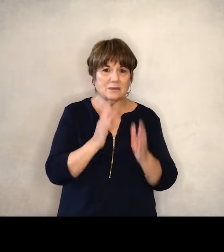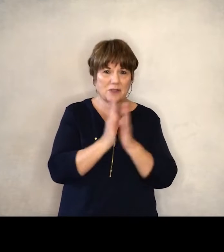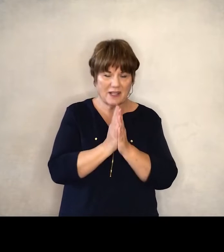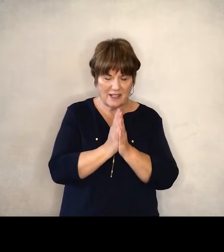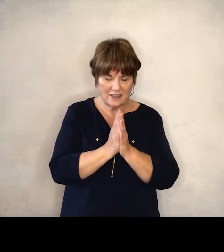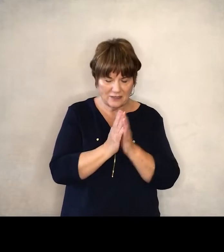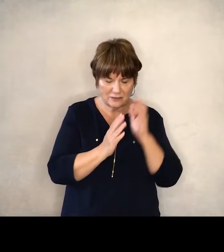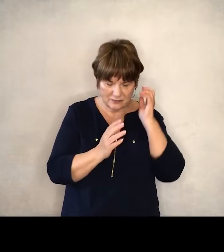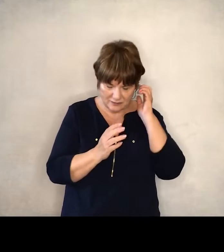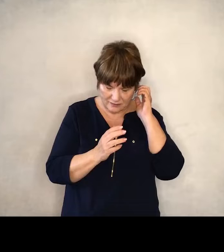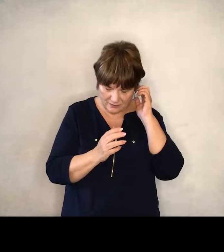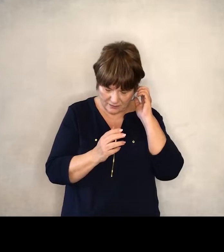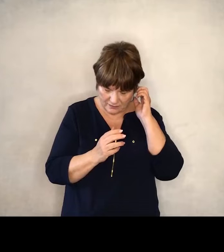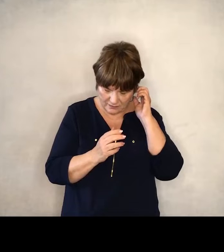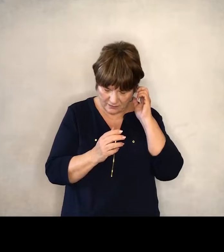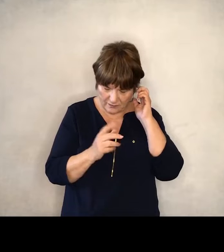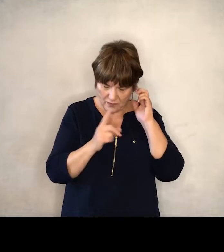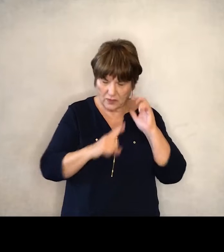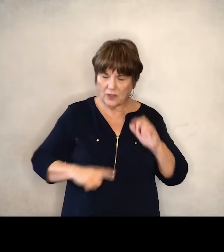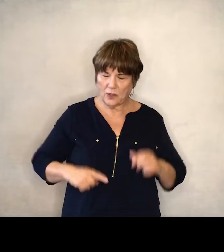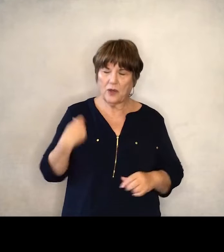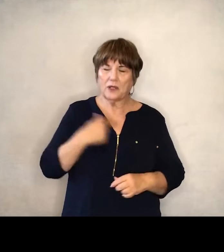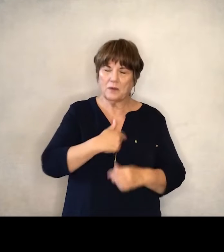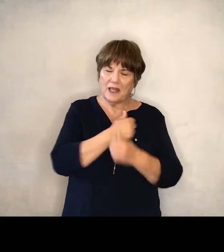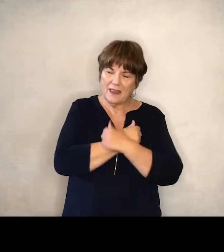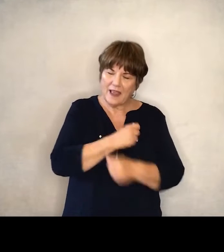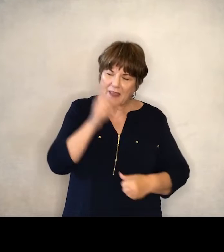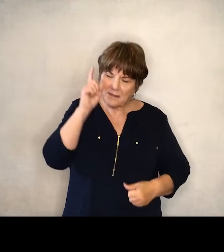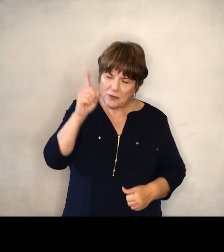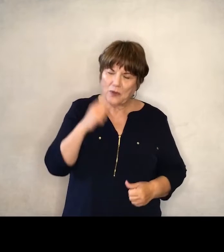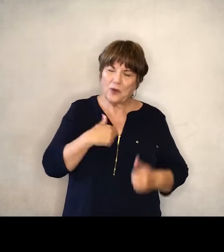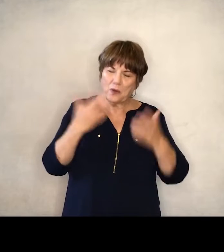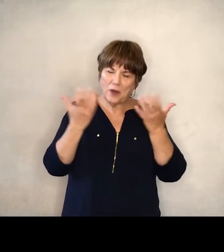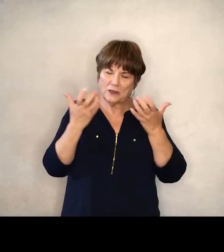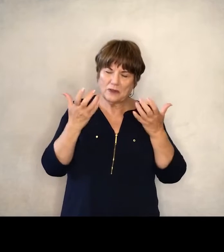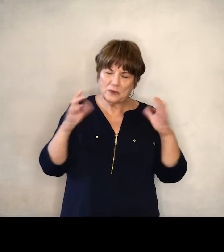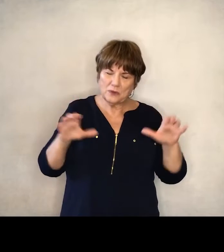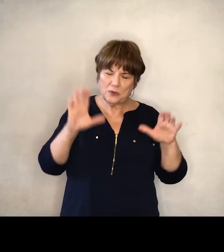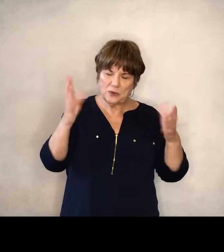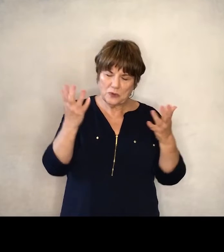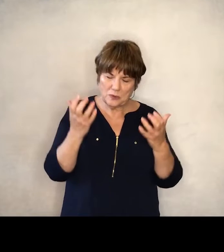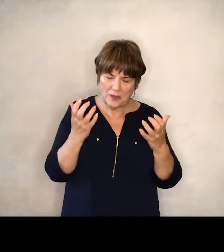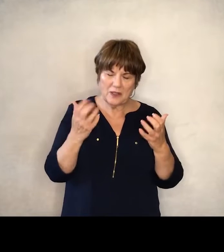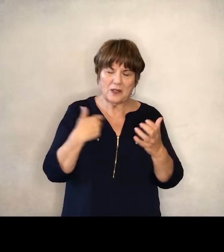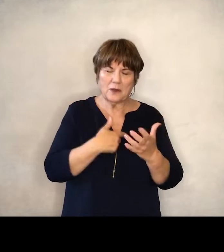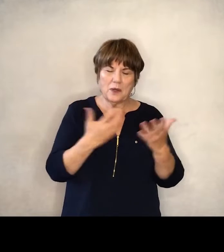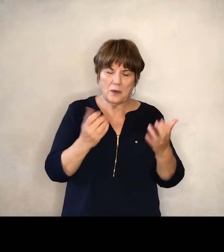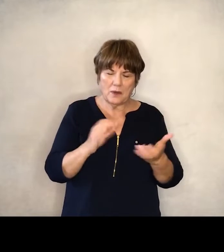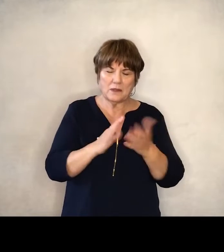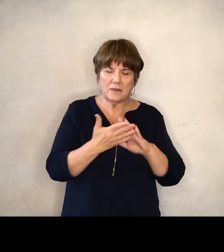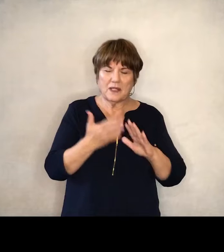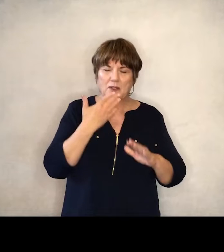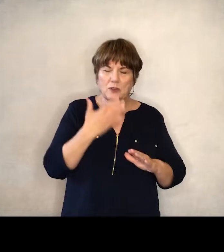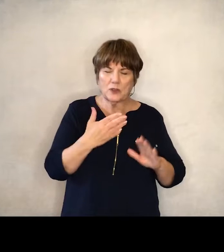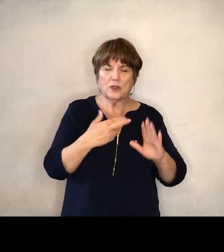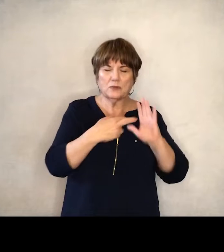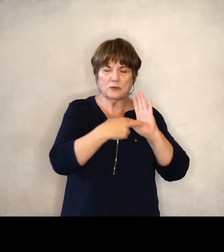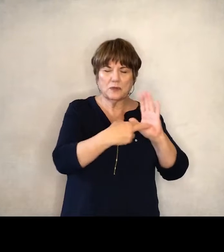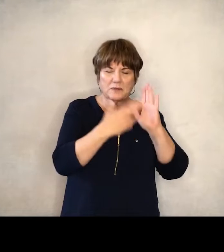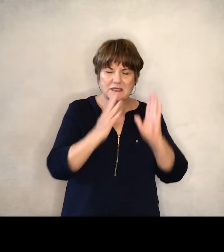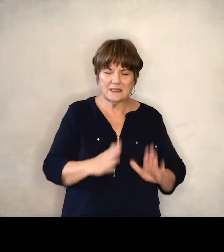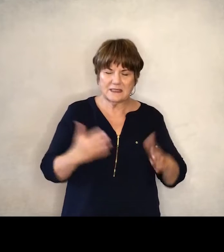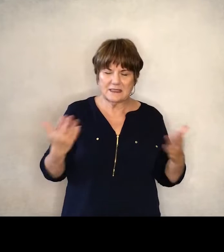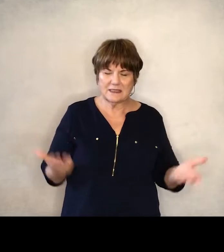Lord, we love you, and we want to do your will. We want to be good ambassadors for you on this earth, but